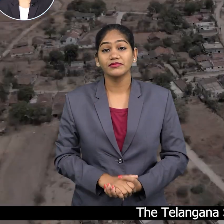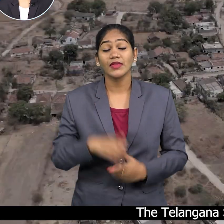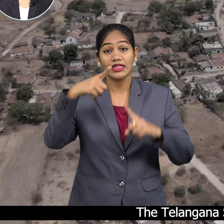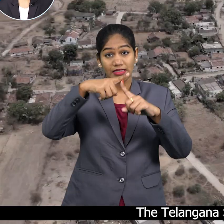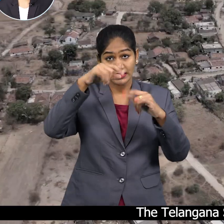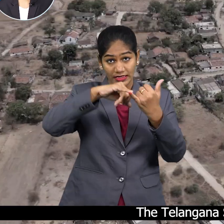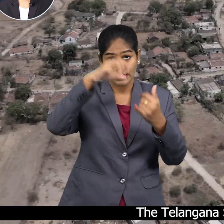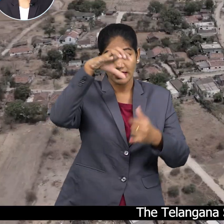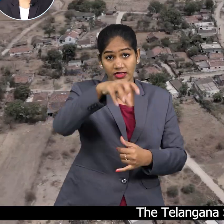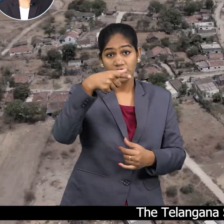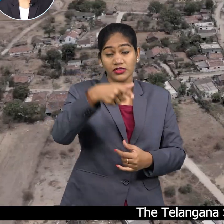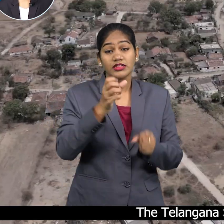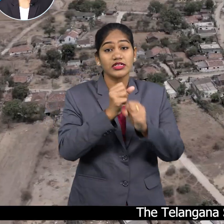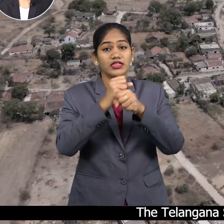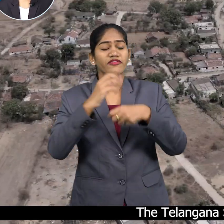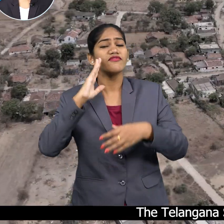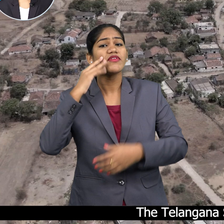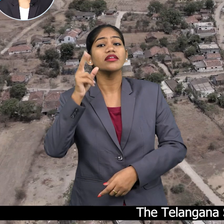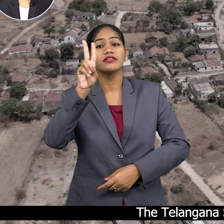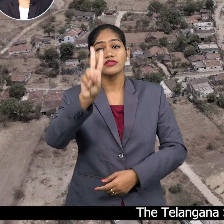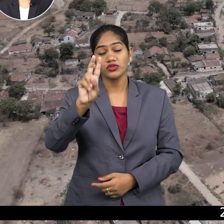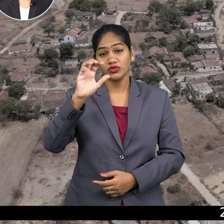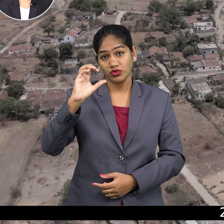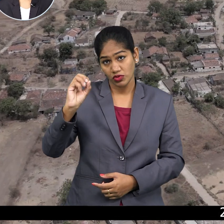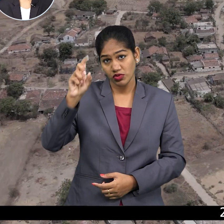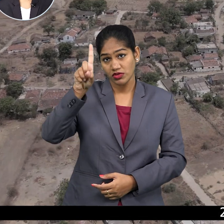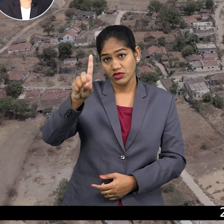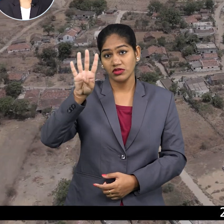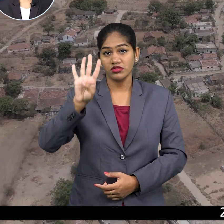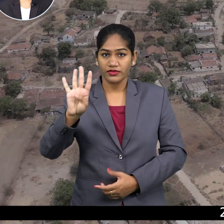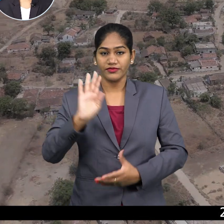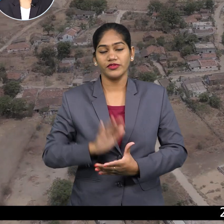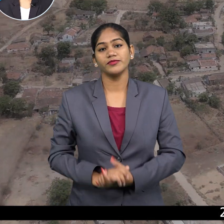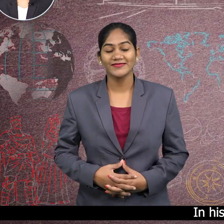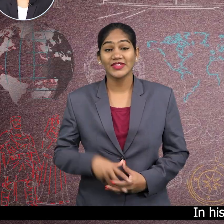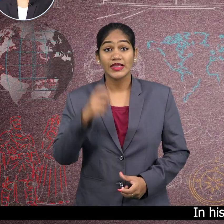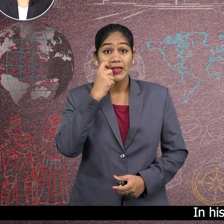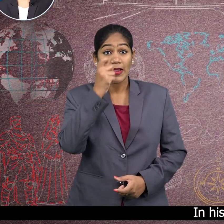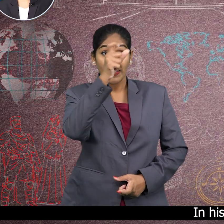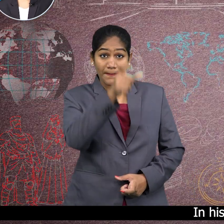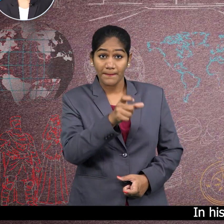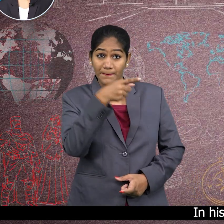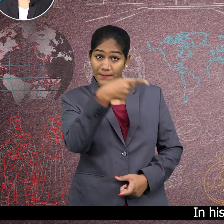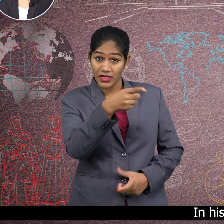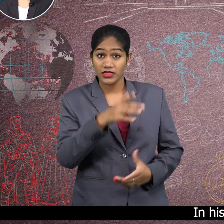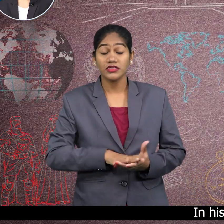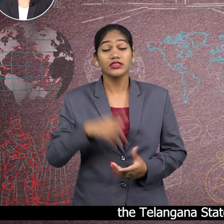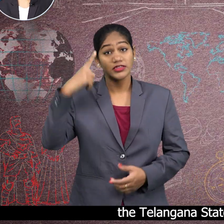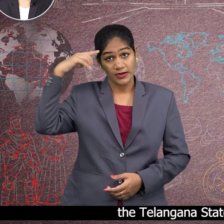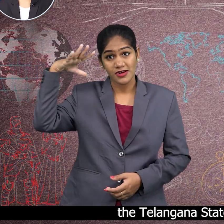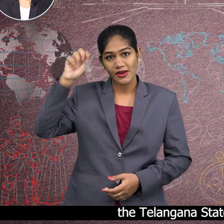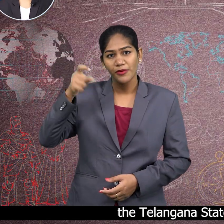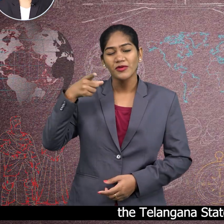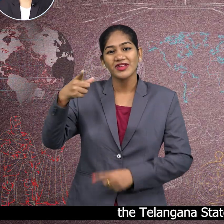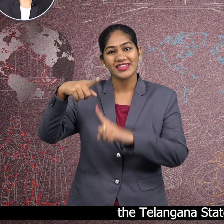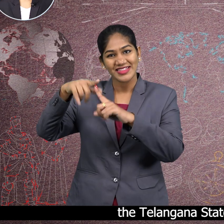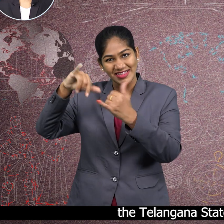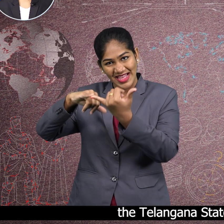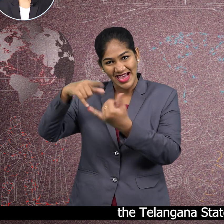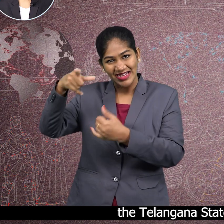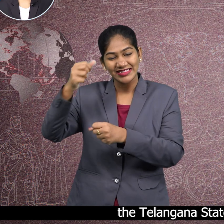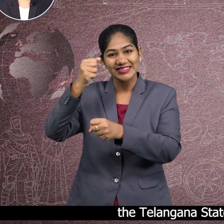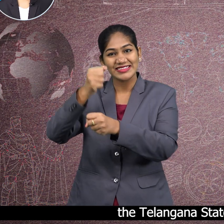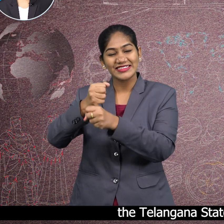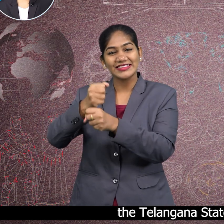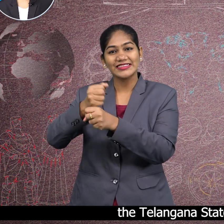The Telangana state was formed in 2014. In his memory, the Telangana state